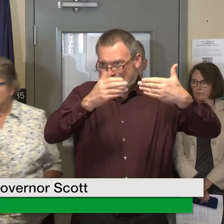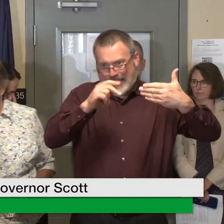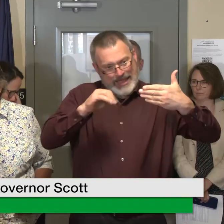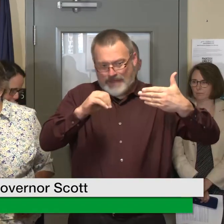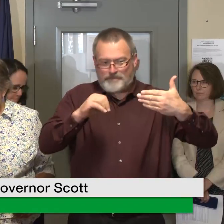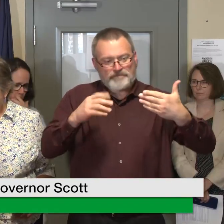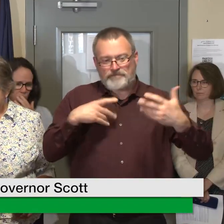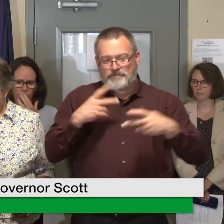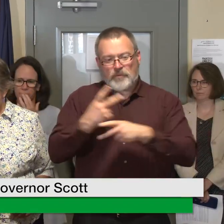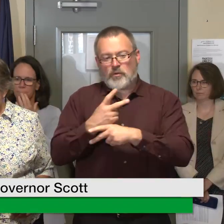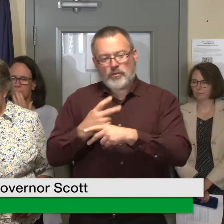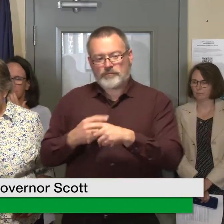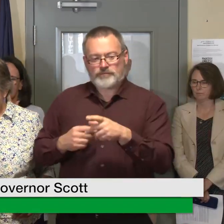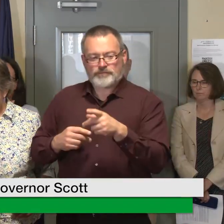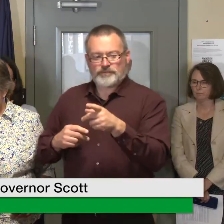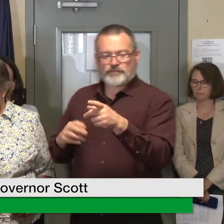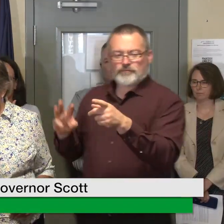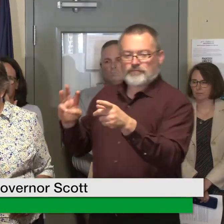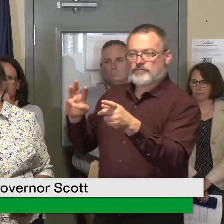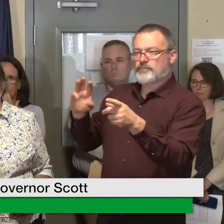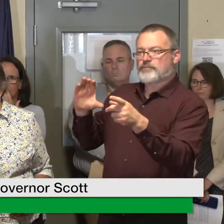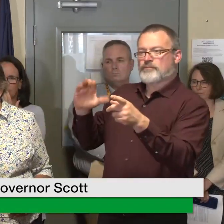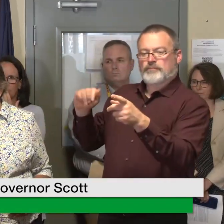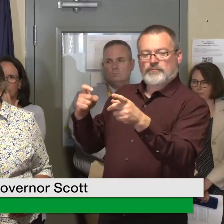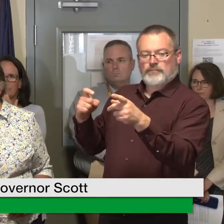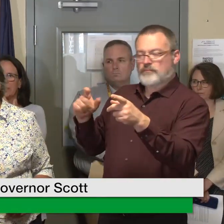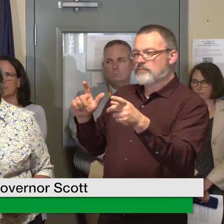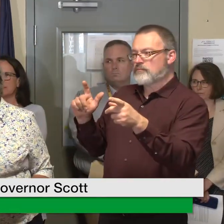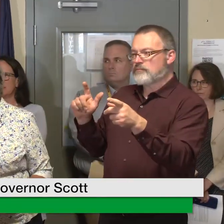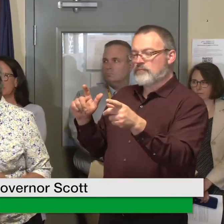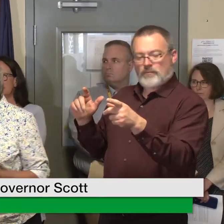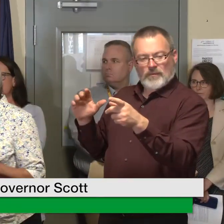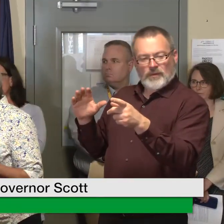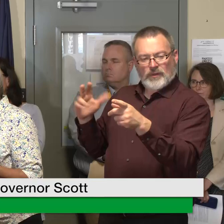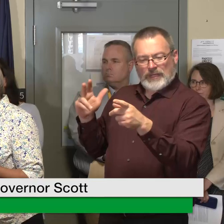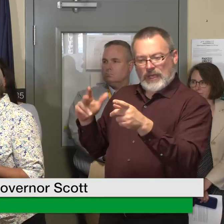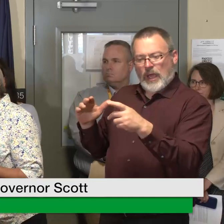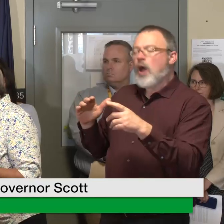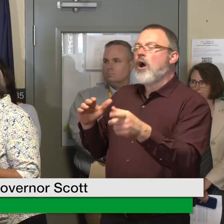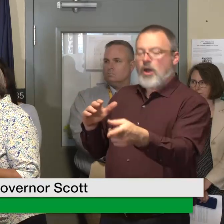How much money is in the FY25 budget for this?